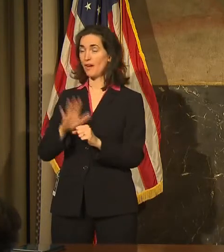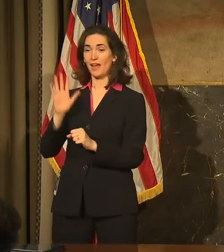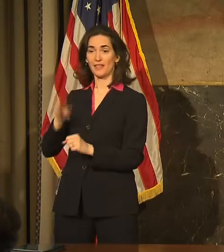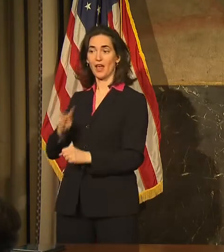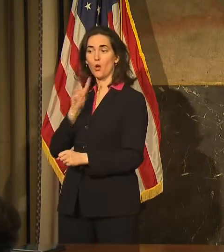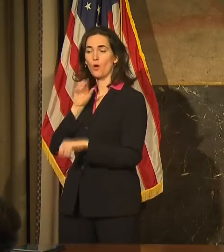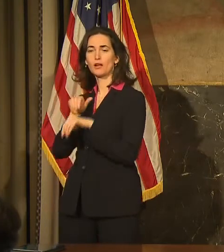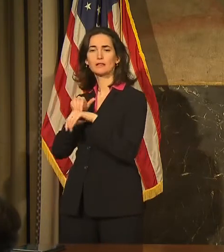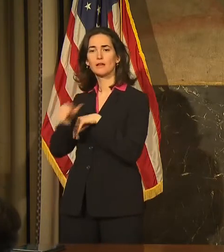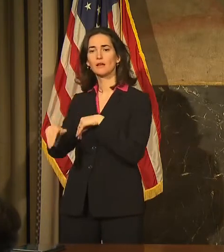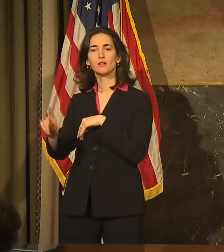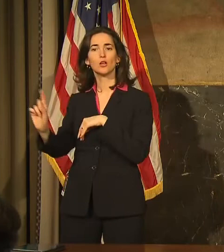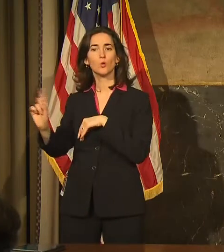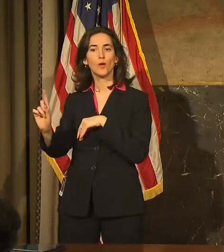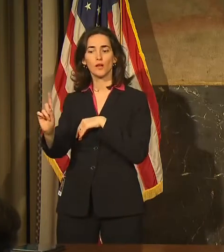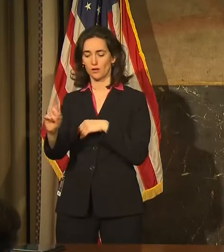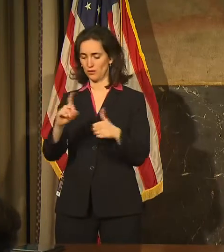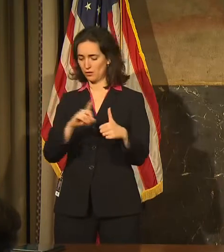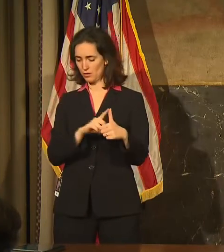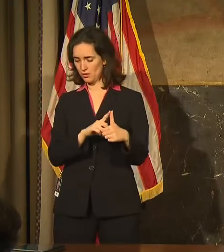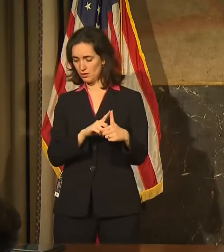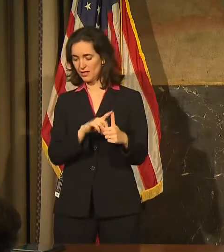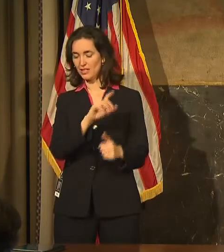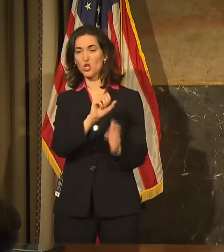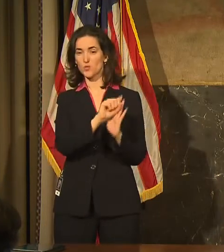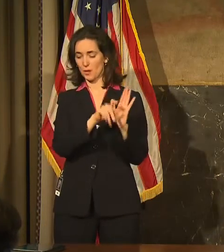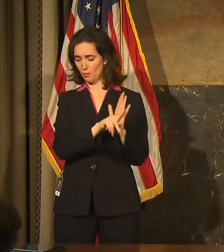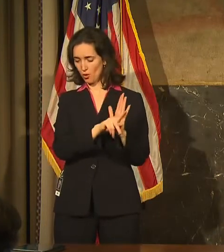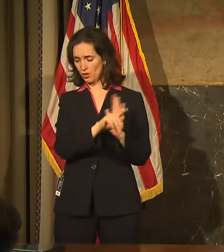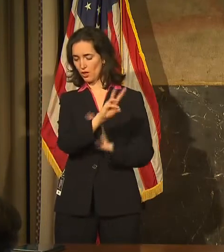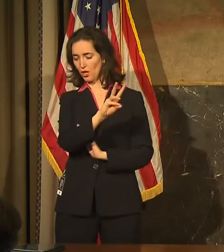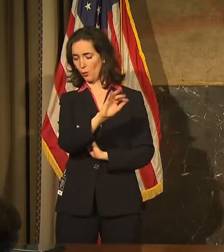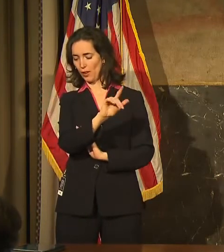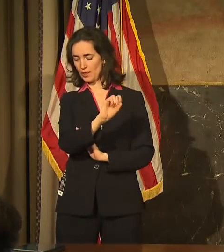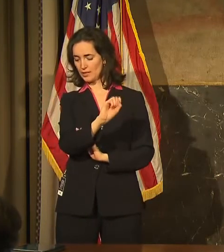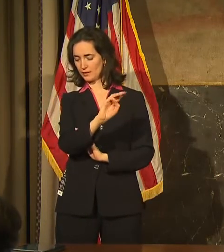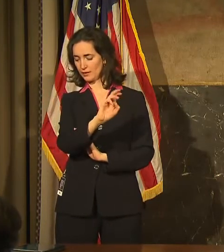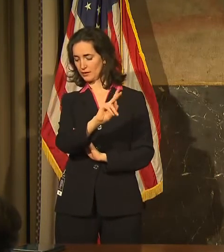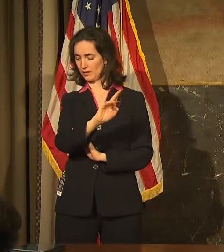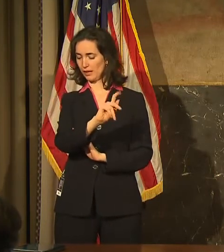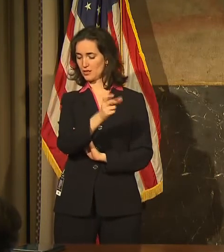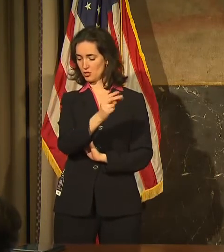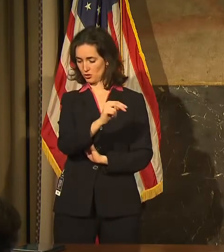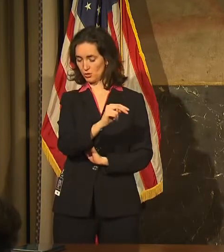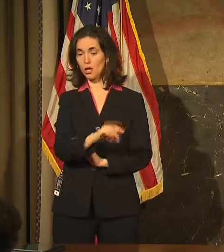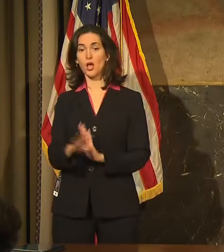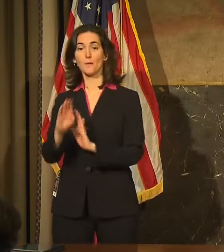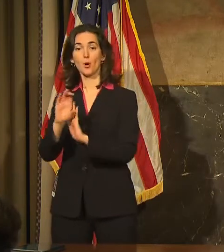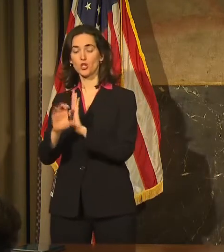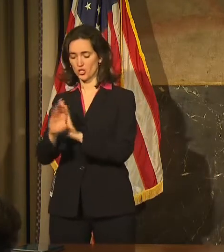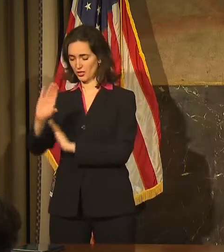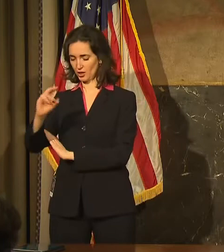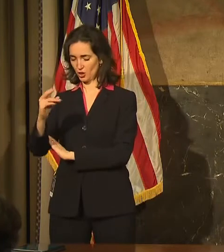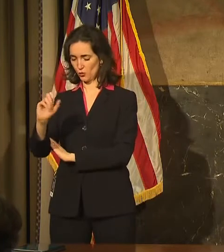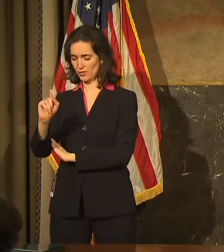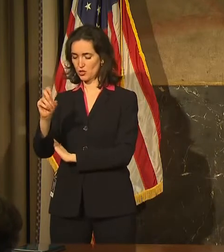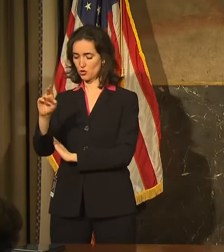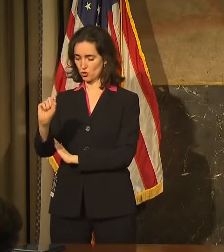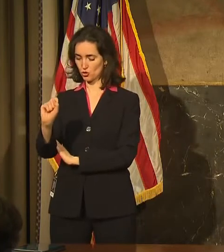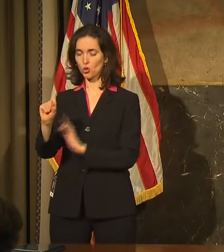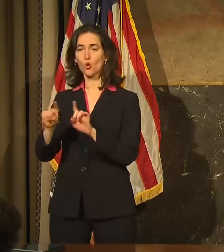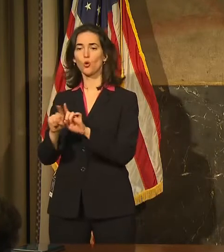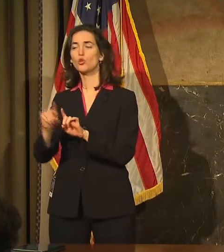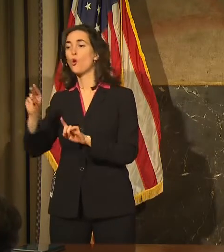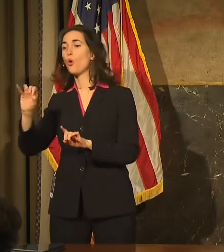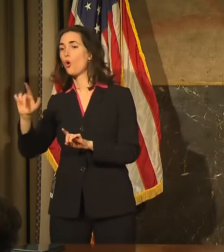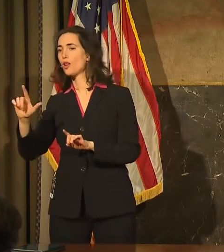to Willis Knighton in Shreveport, Christus in Bossier, along with sites in Oil City and more in